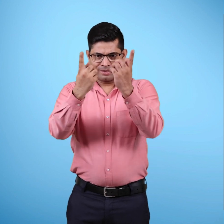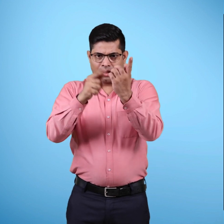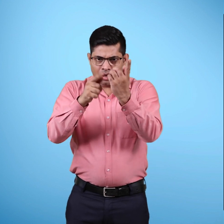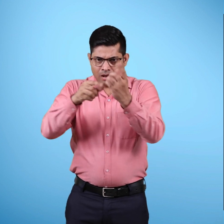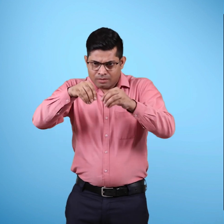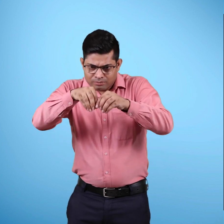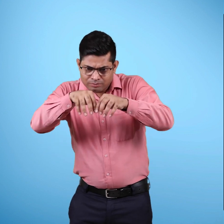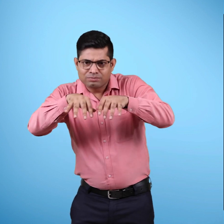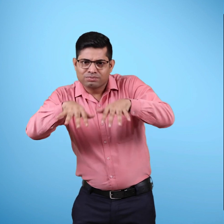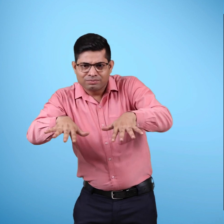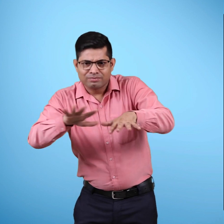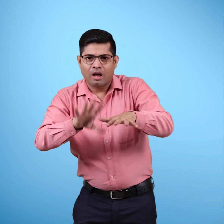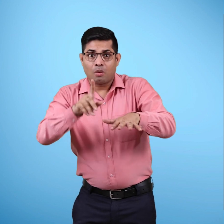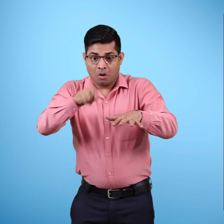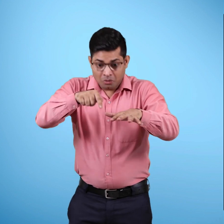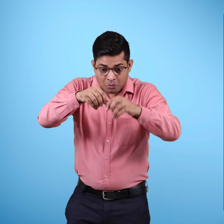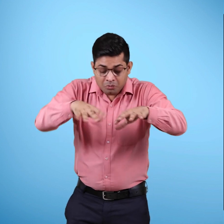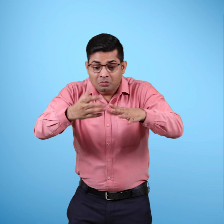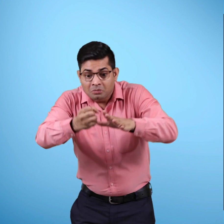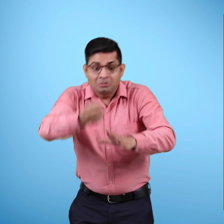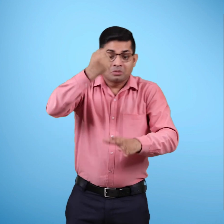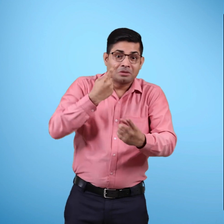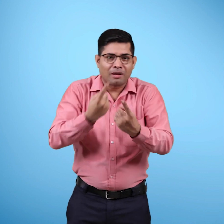If he wants to know what kind of roots a plant has,